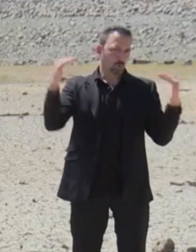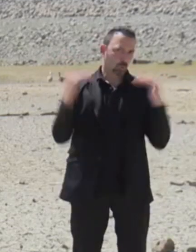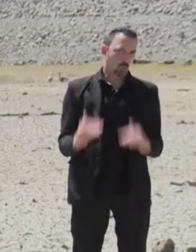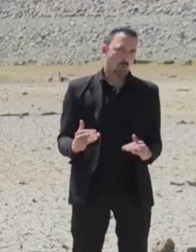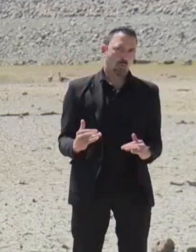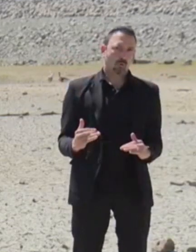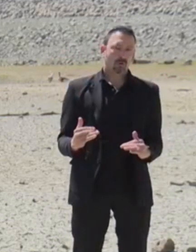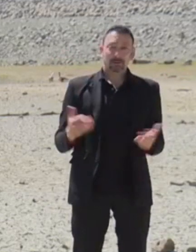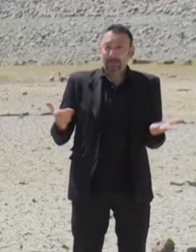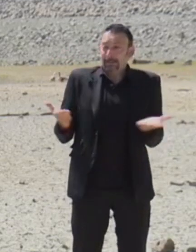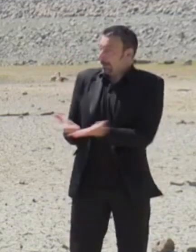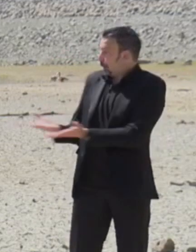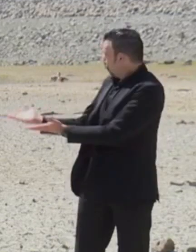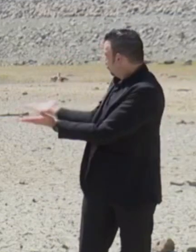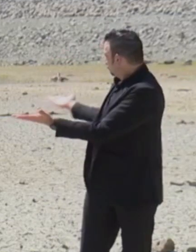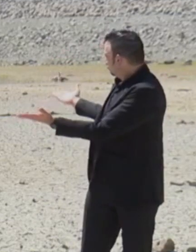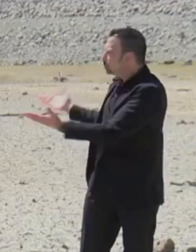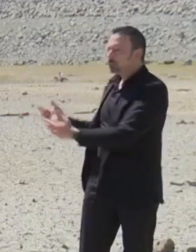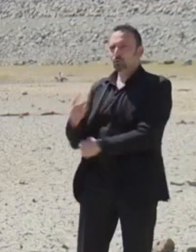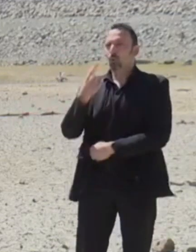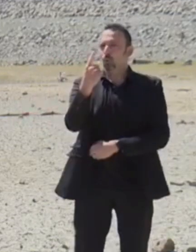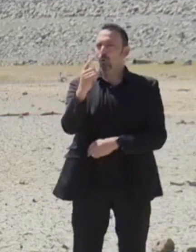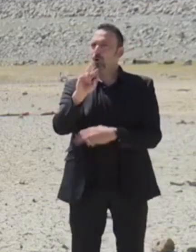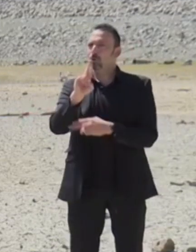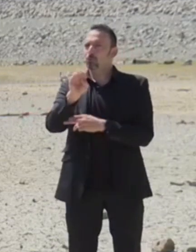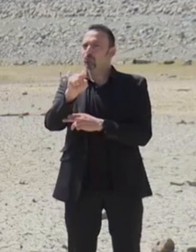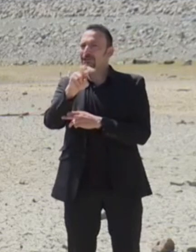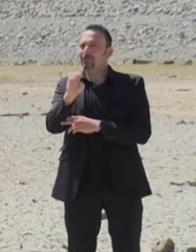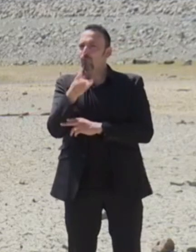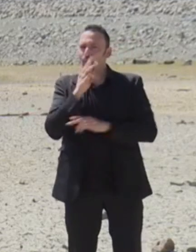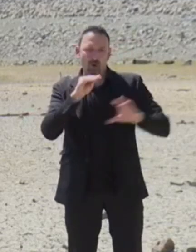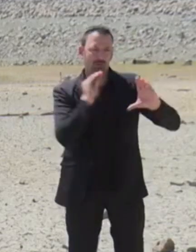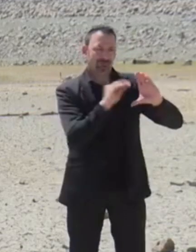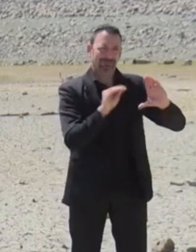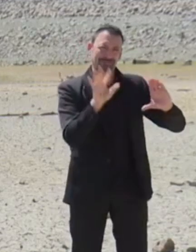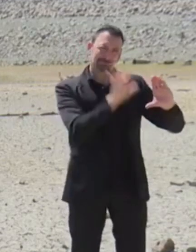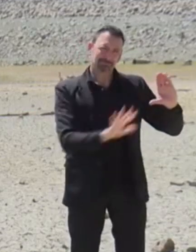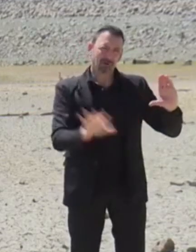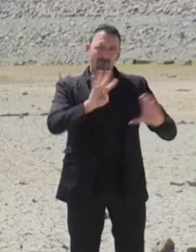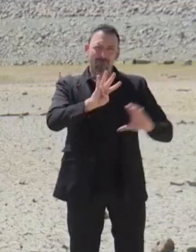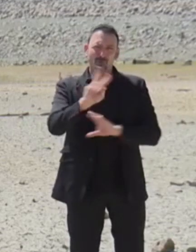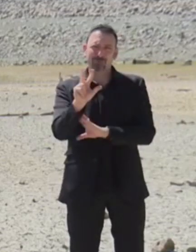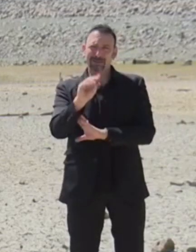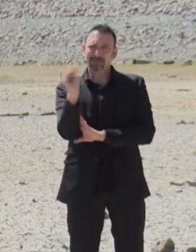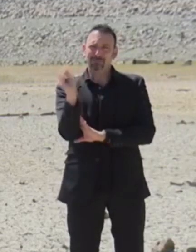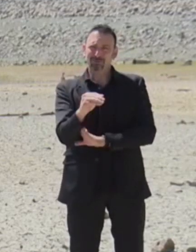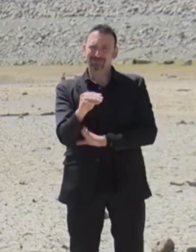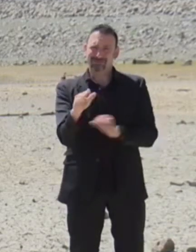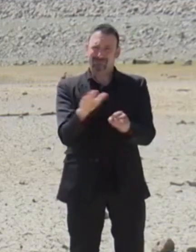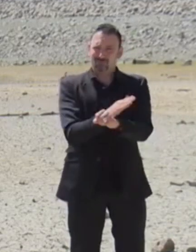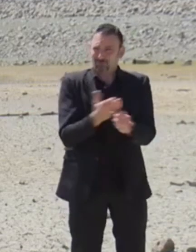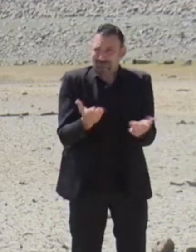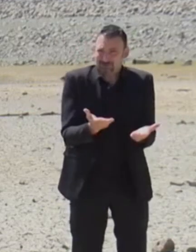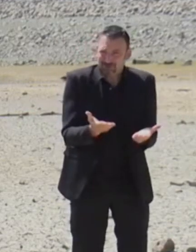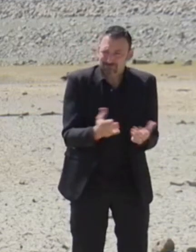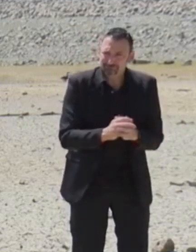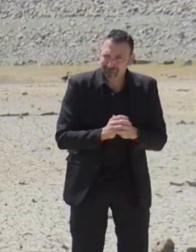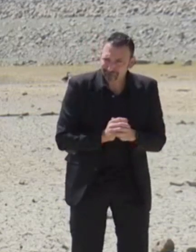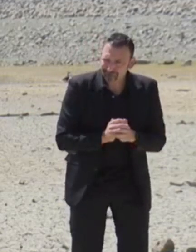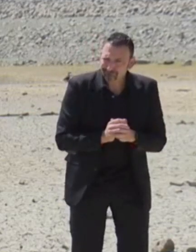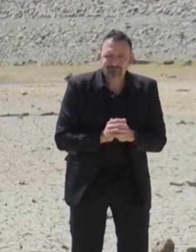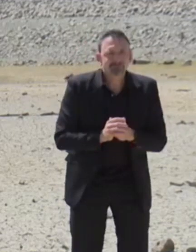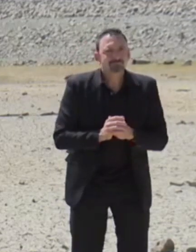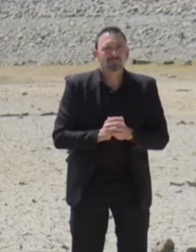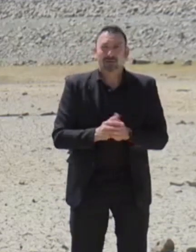Mendocino here is one of those reservoirs and is at about 43% capacity. With no additional